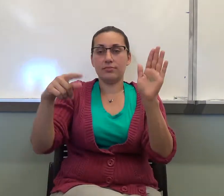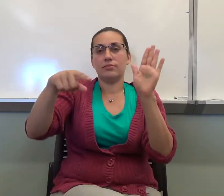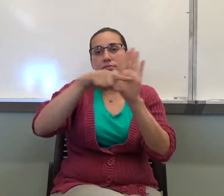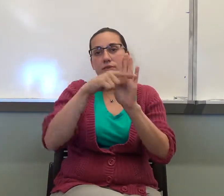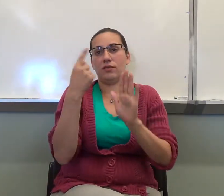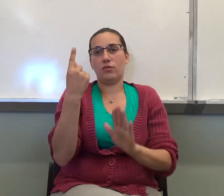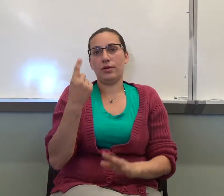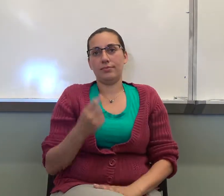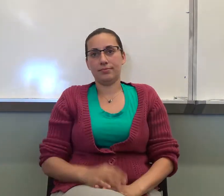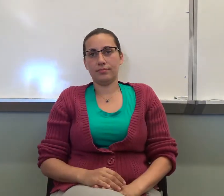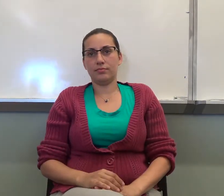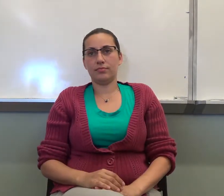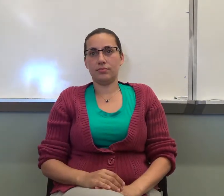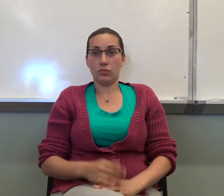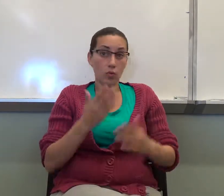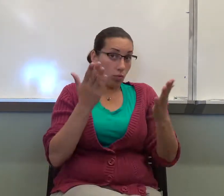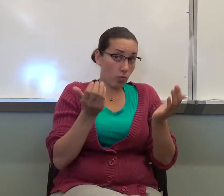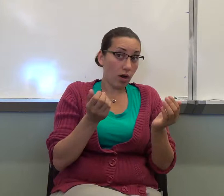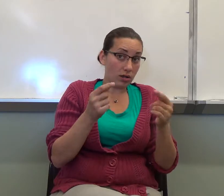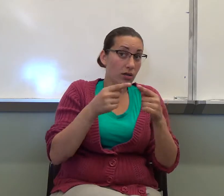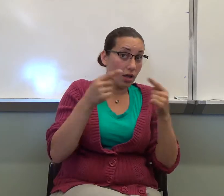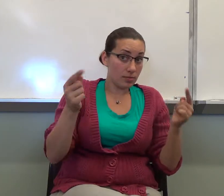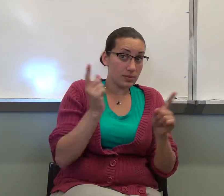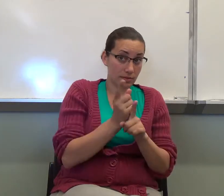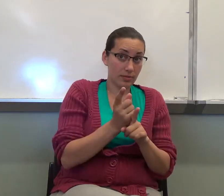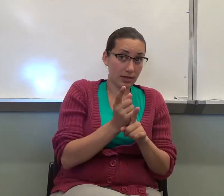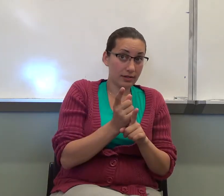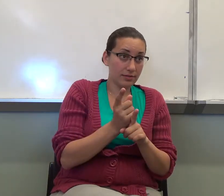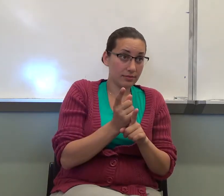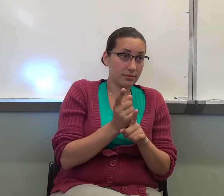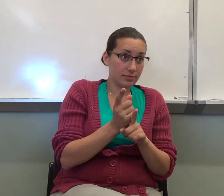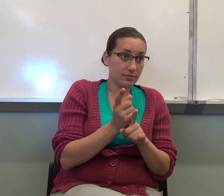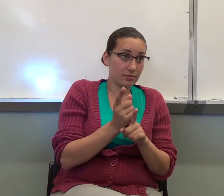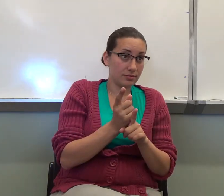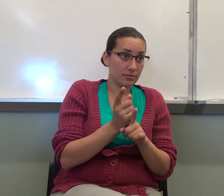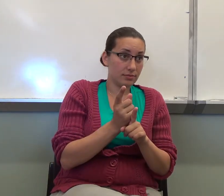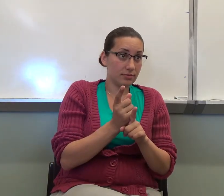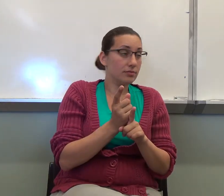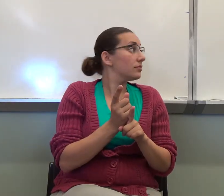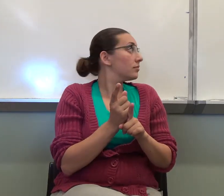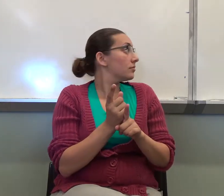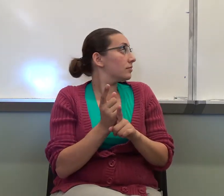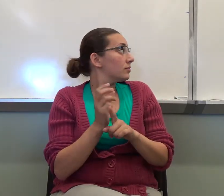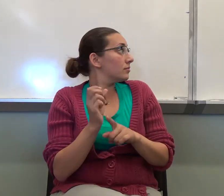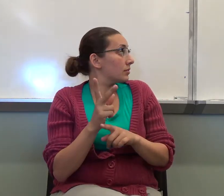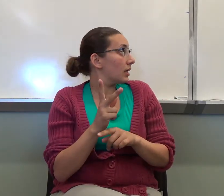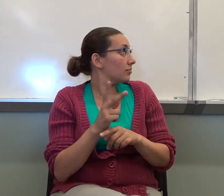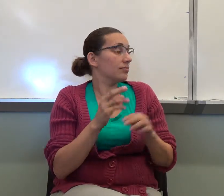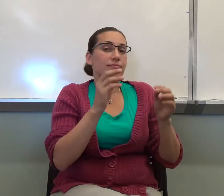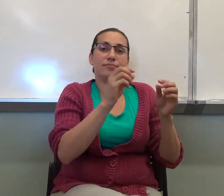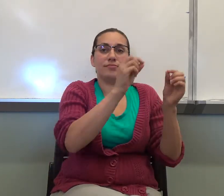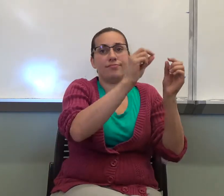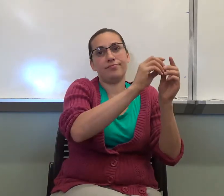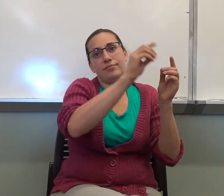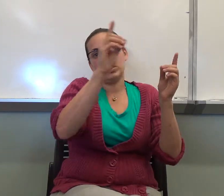Because I want the opposite. All right. Now we bring that inside the way we do with distributive laws. We're distributing